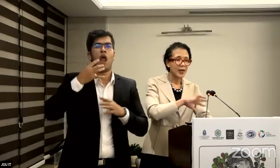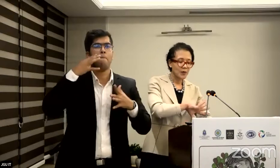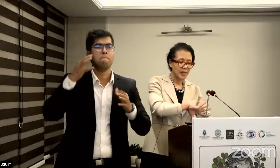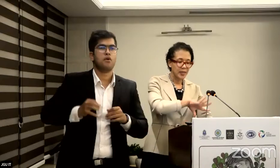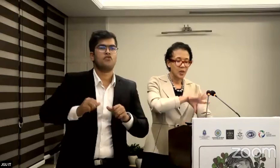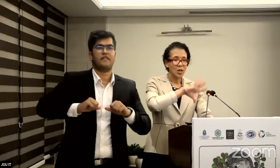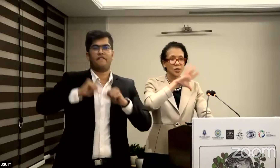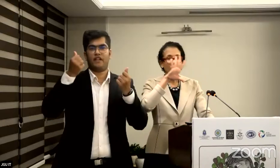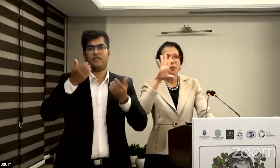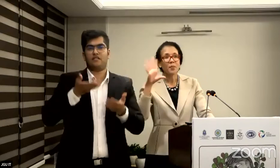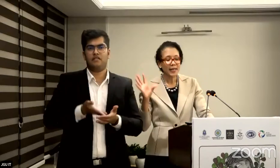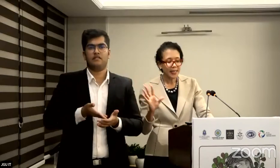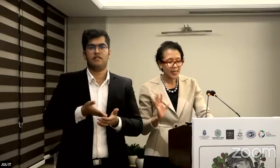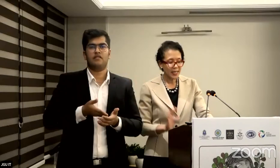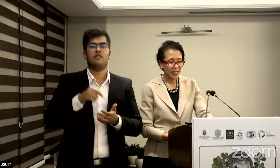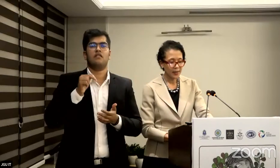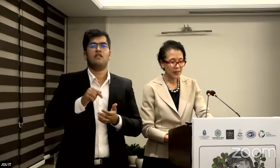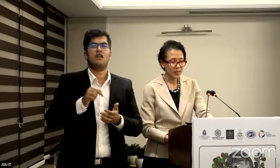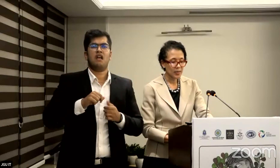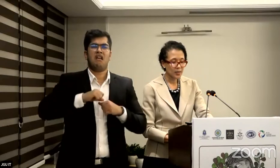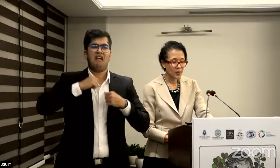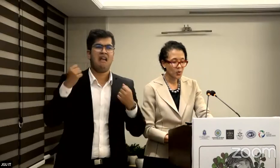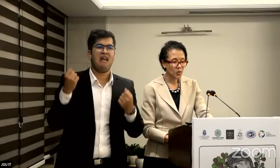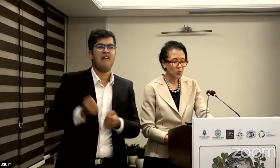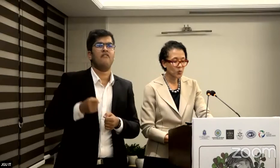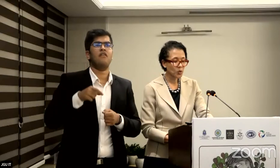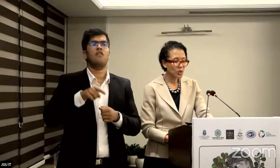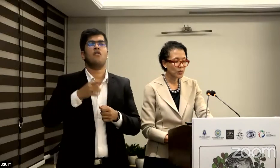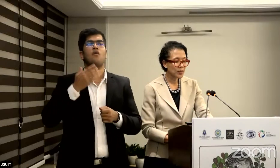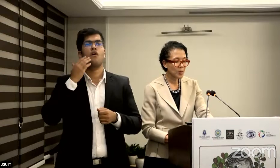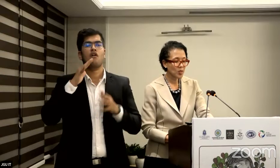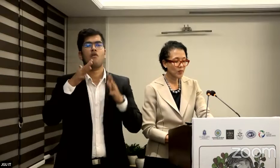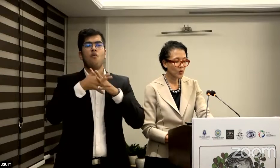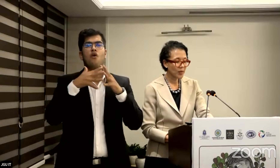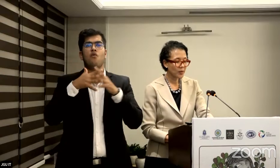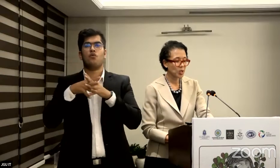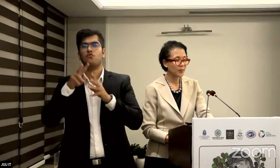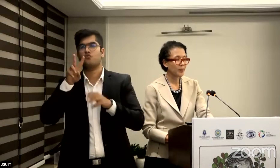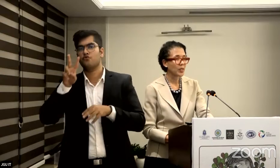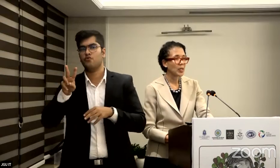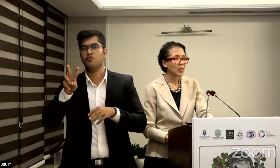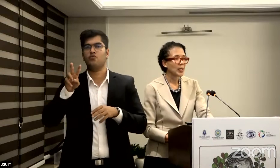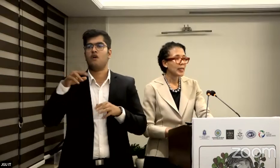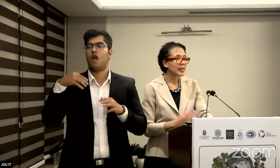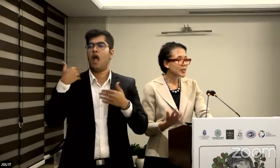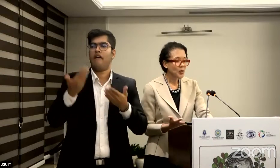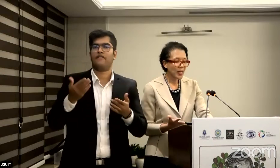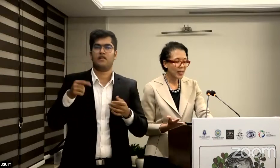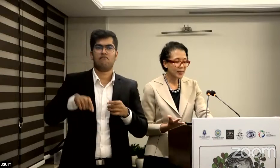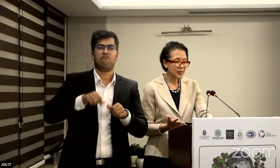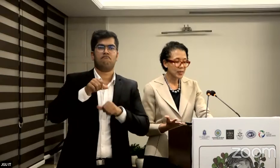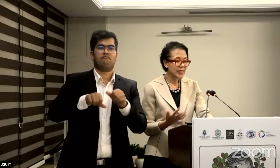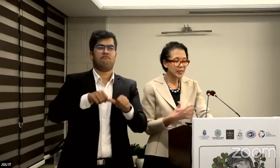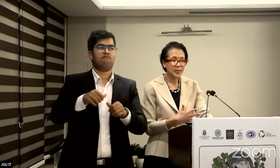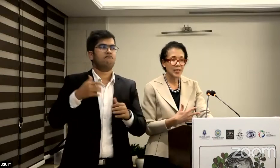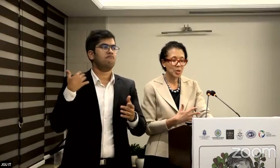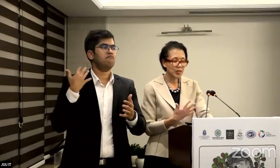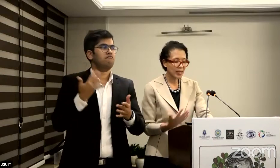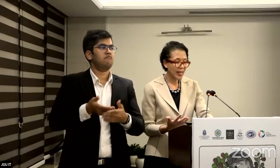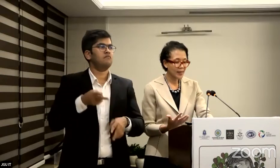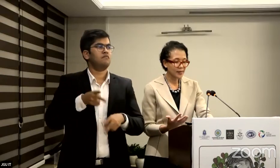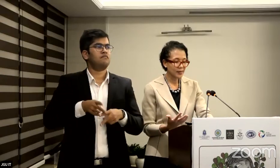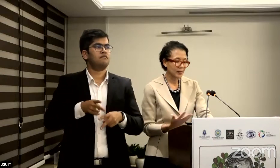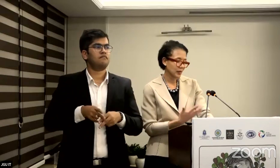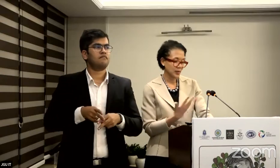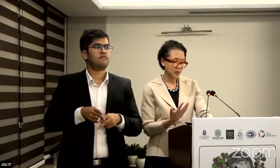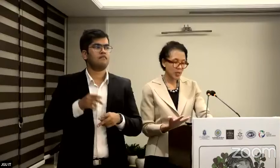an effort that had arced over many decades since the post-World War II inception of the trade regime. Consider that in its inception, the